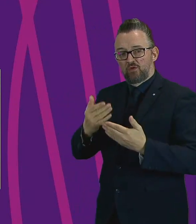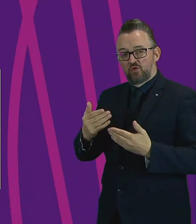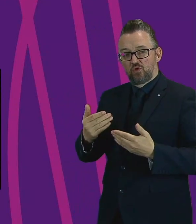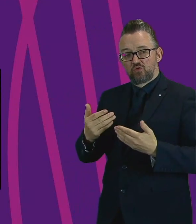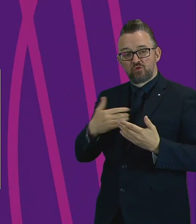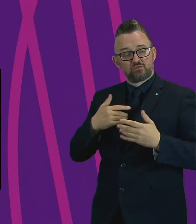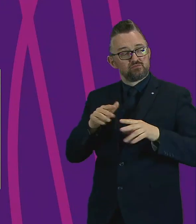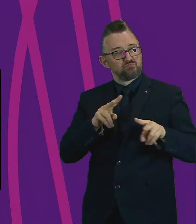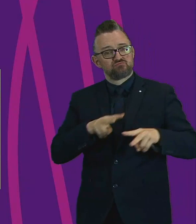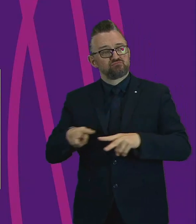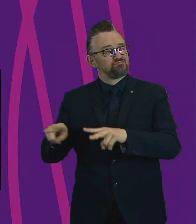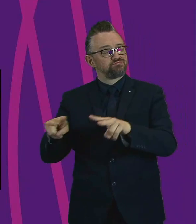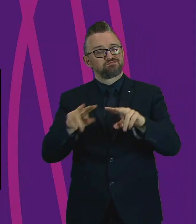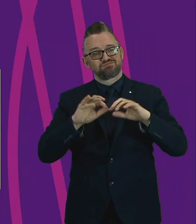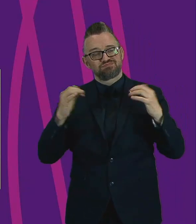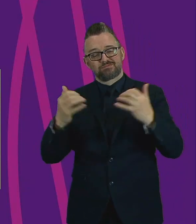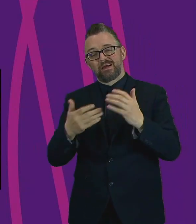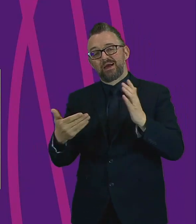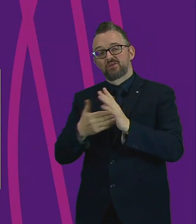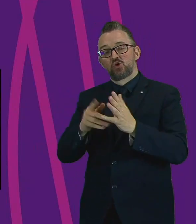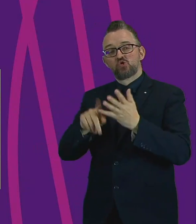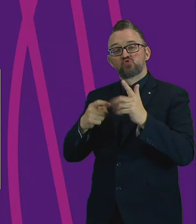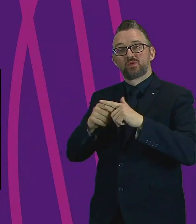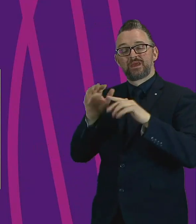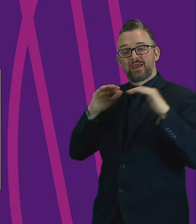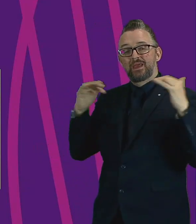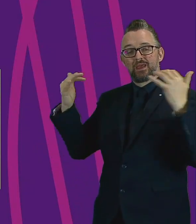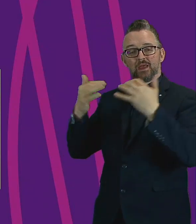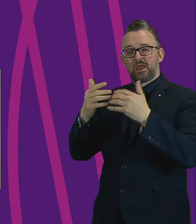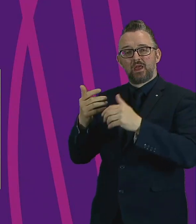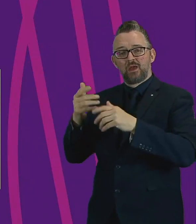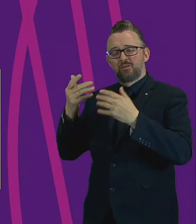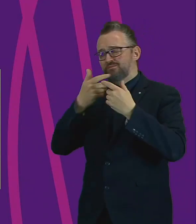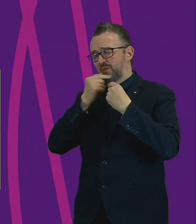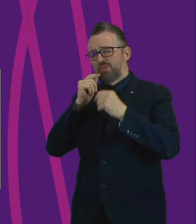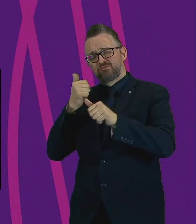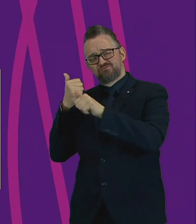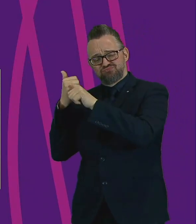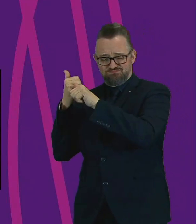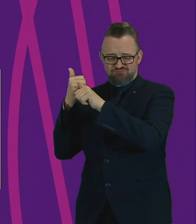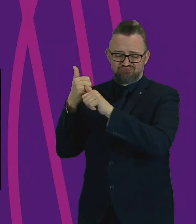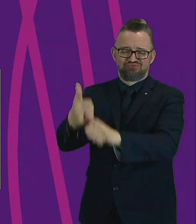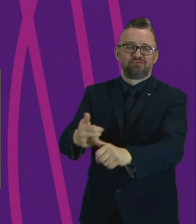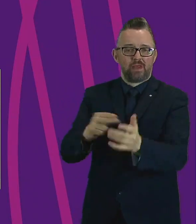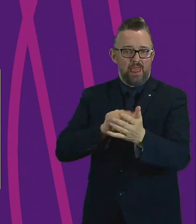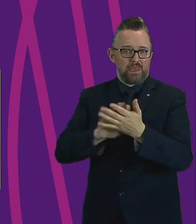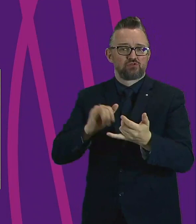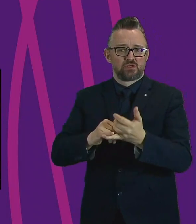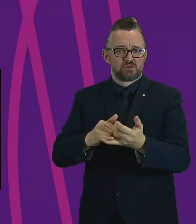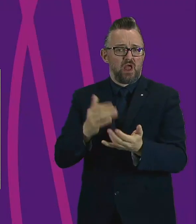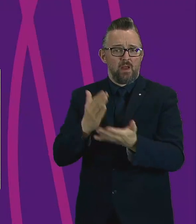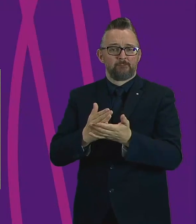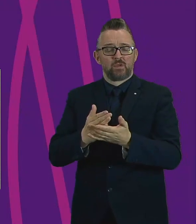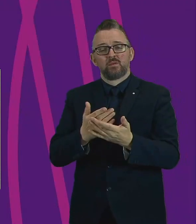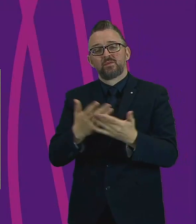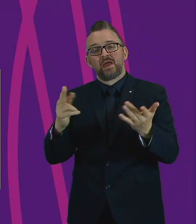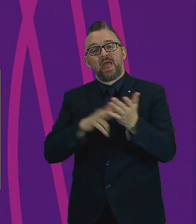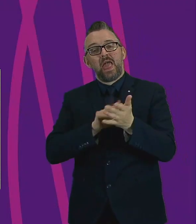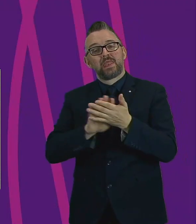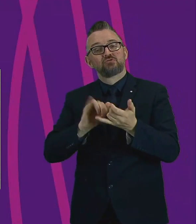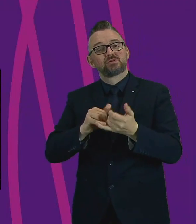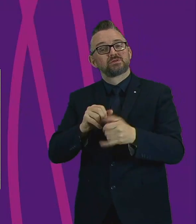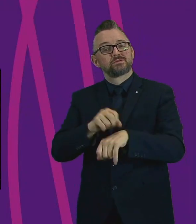today and from across the whole of the UK, we've seen an outpouring of support for the NHS and its staff during the current pandemic. Many NHS employees